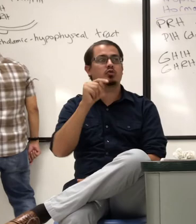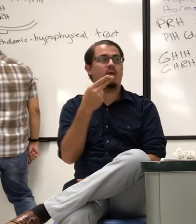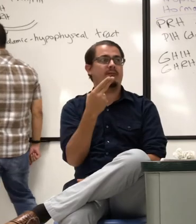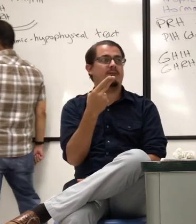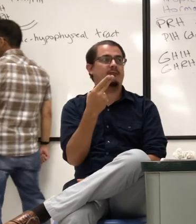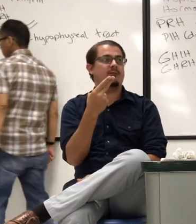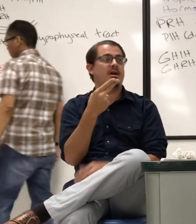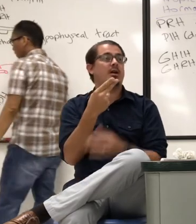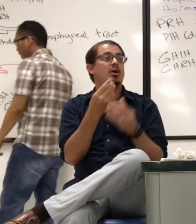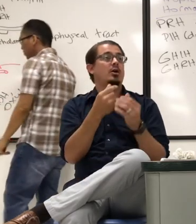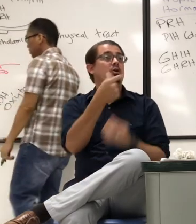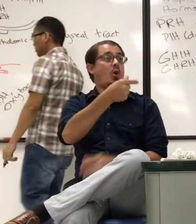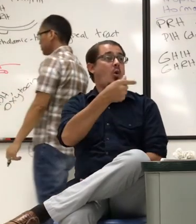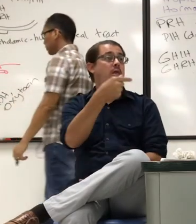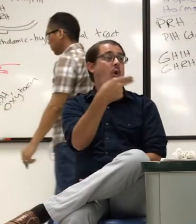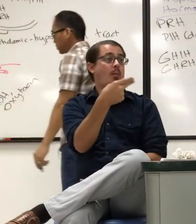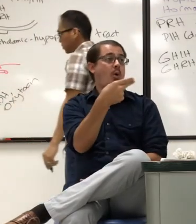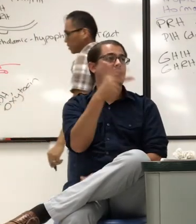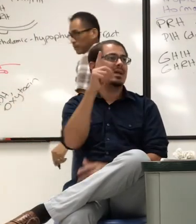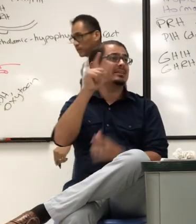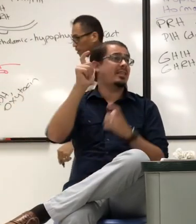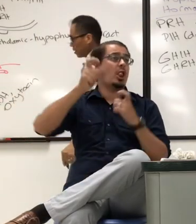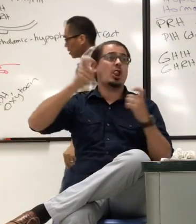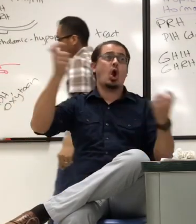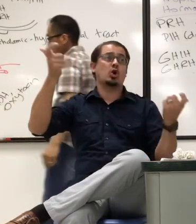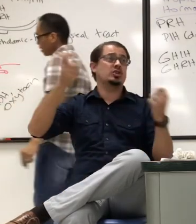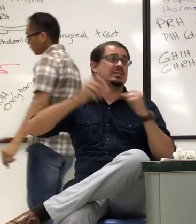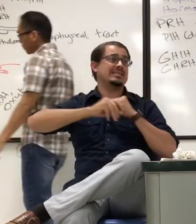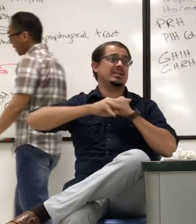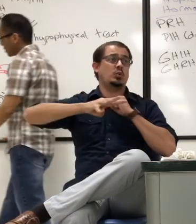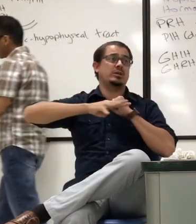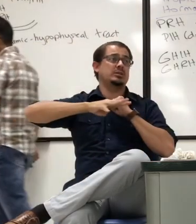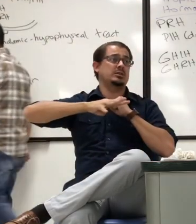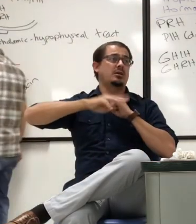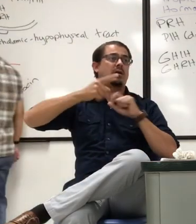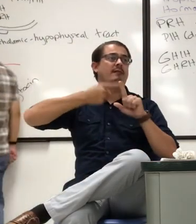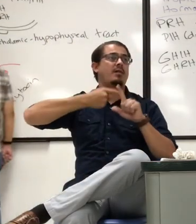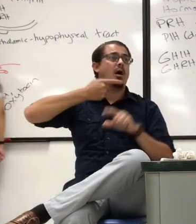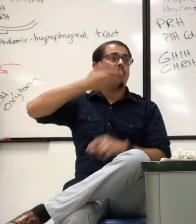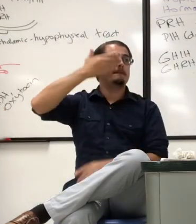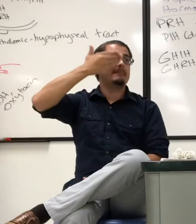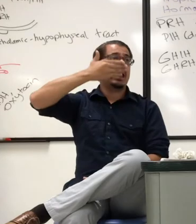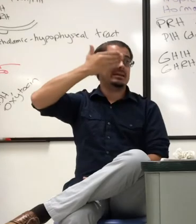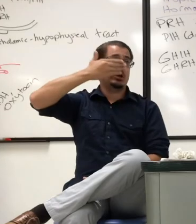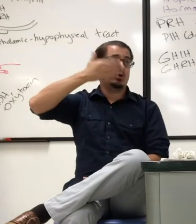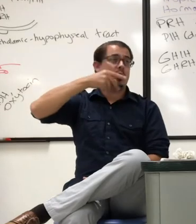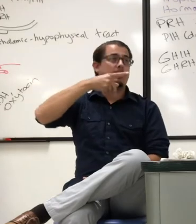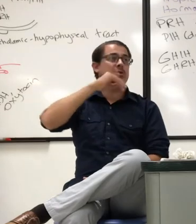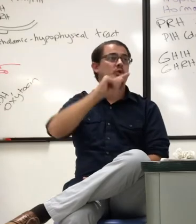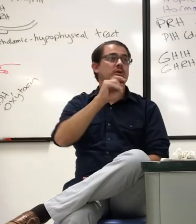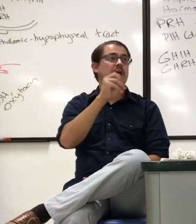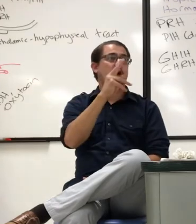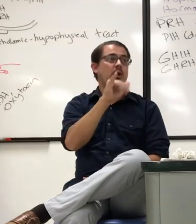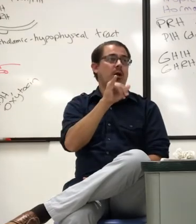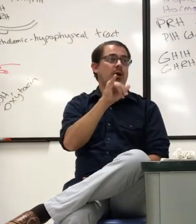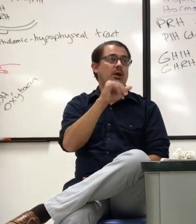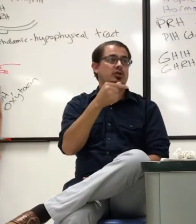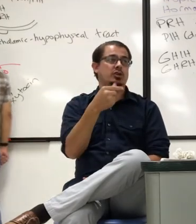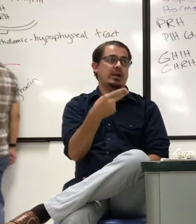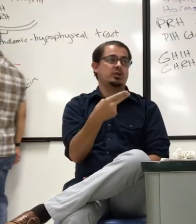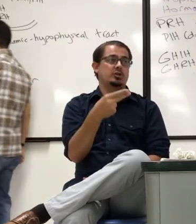And growth hormone is the largest secretion from the anterior pituitary. So I'll put a GH down